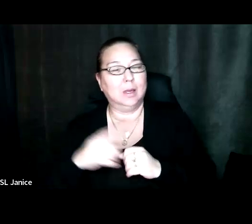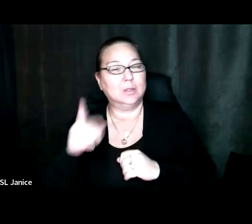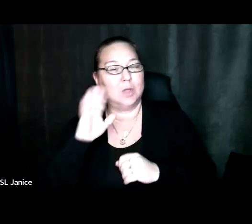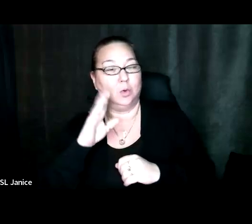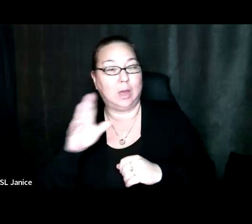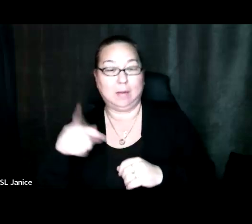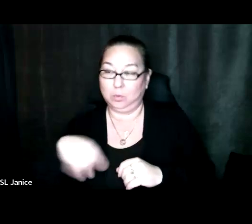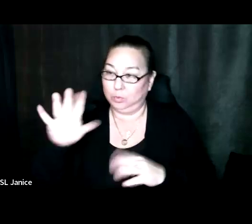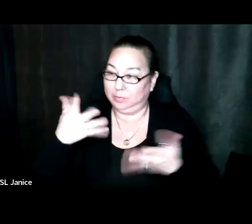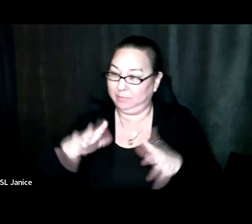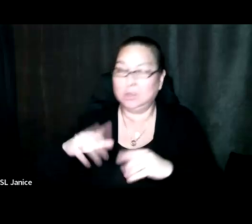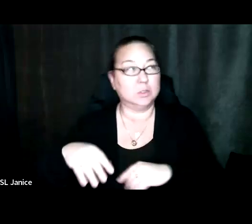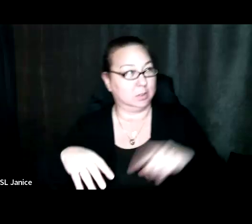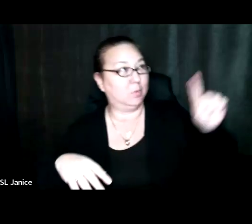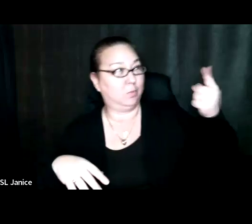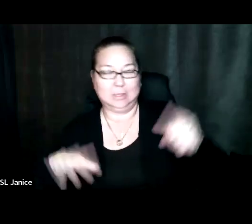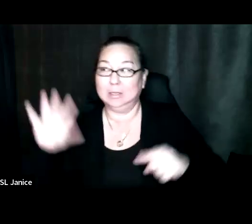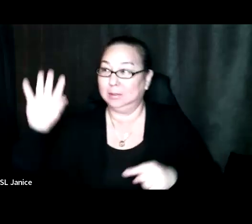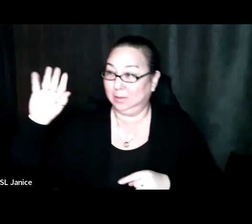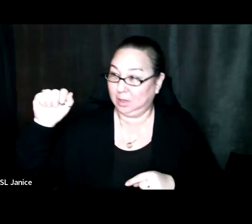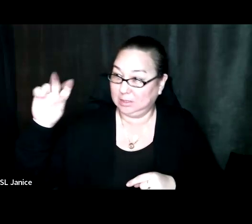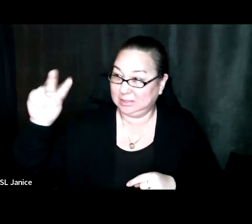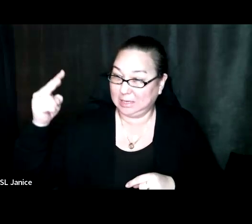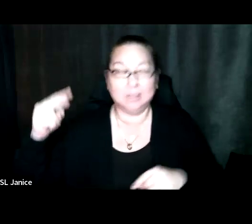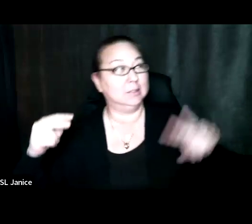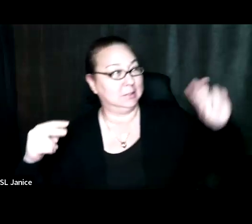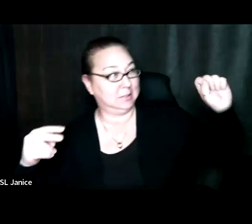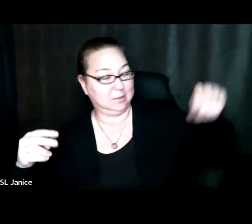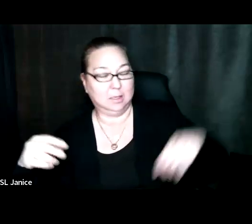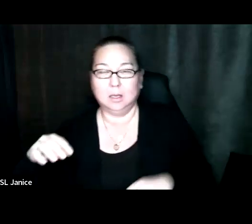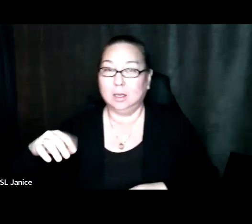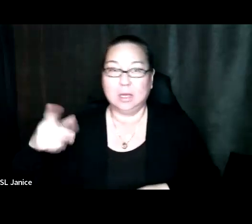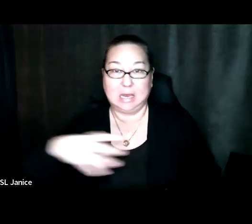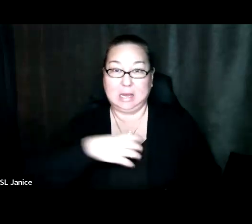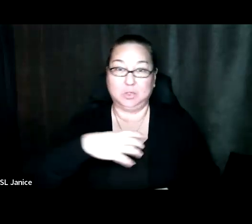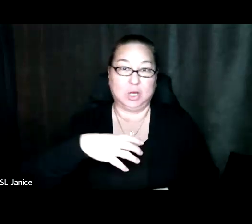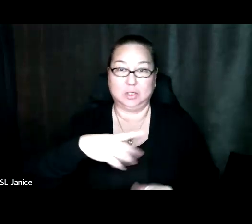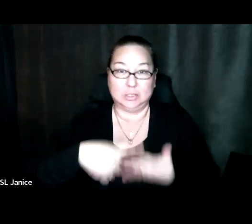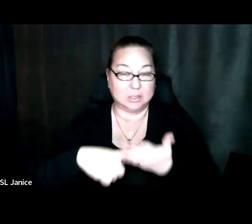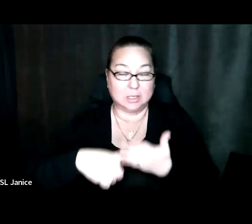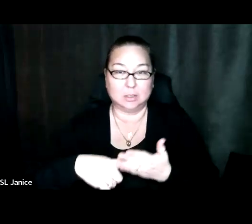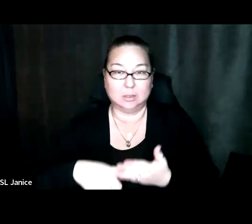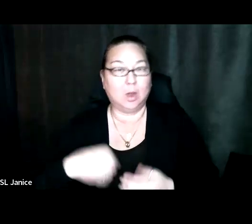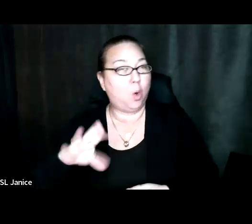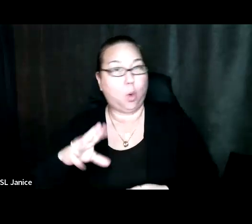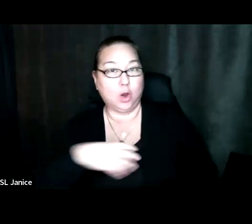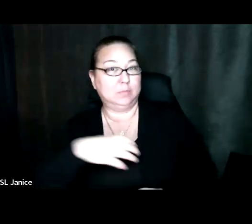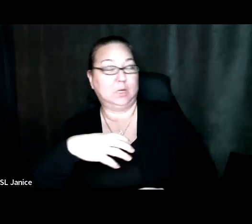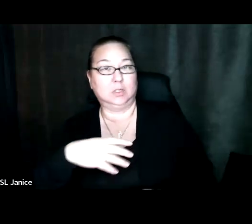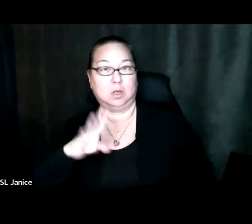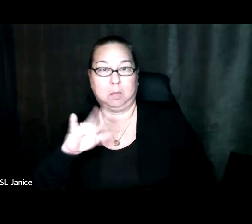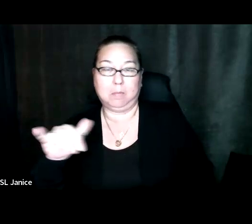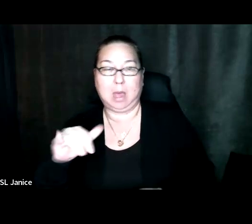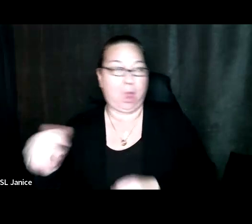moved. Thank you. Is there a second? Second. Is there any discussion or objection to the motion? Is there any objection to approving the motion by